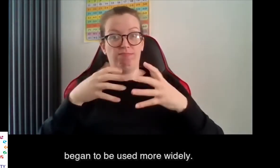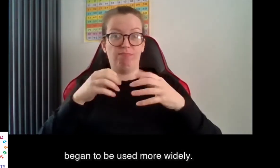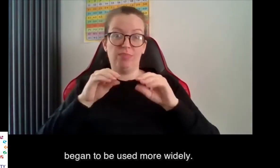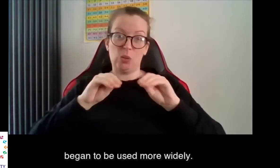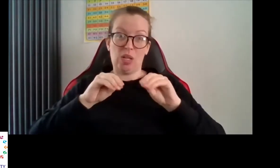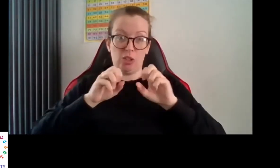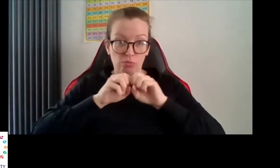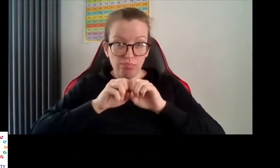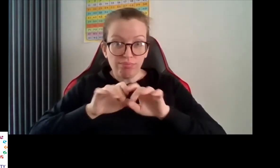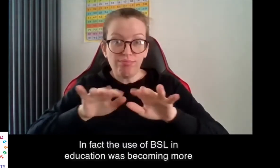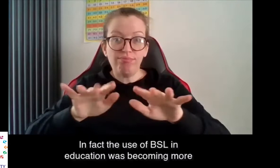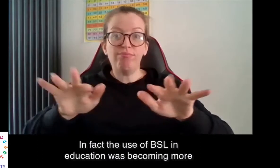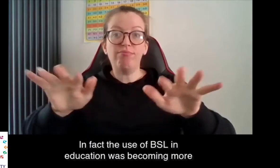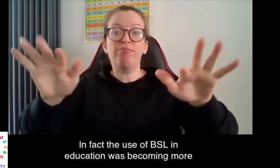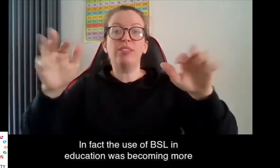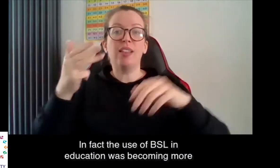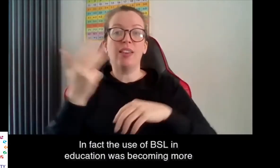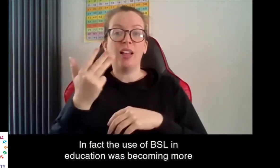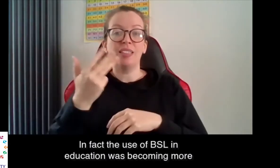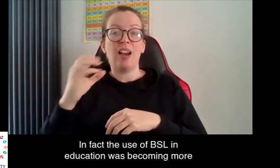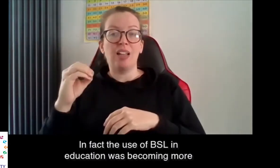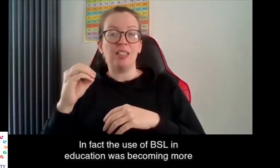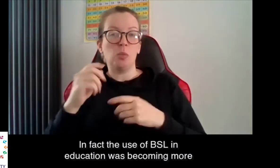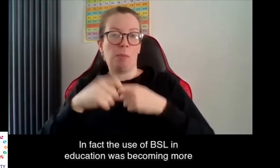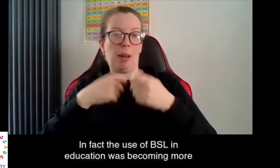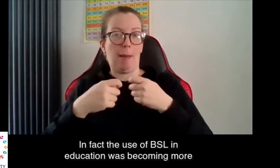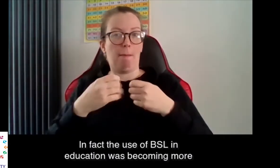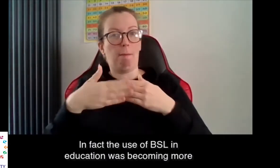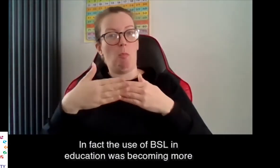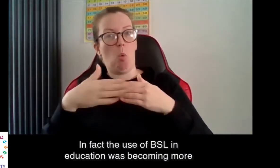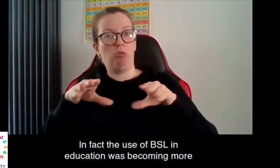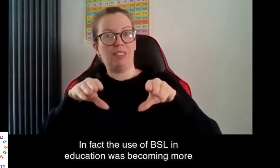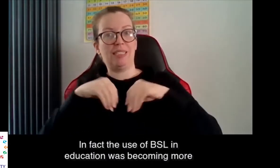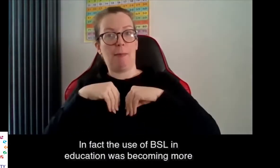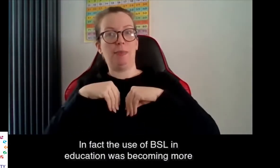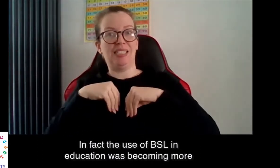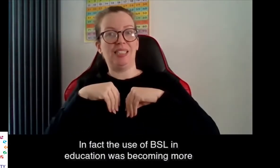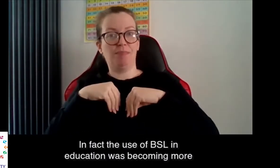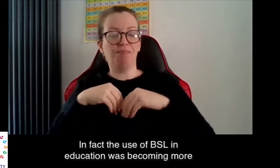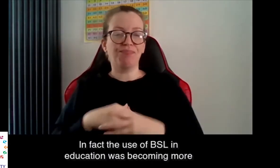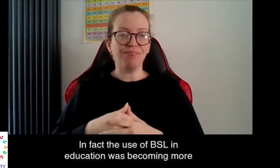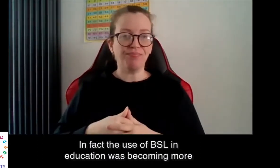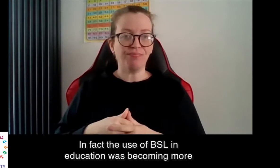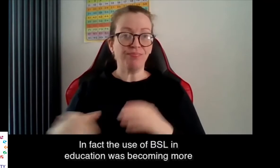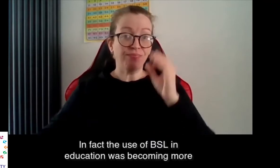widely. In fact, the use of BSL in education was becoming more widespread from around